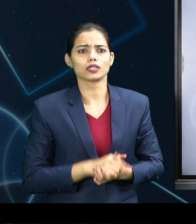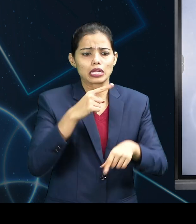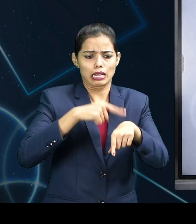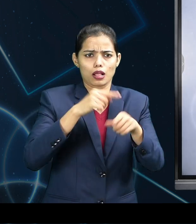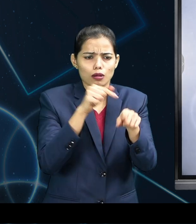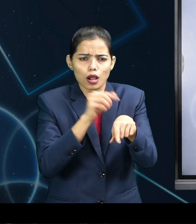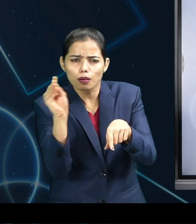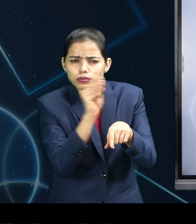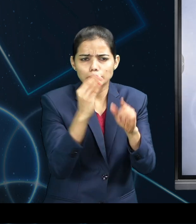range,